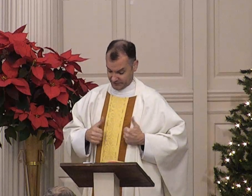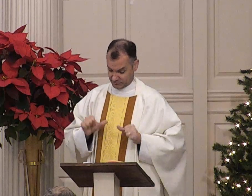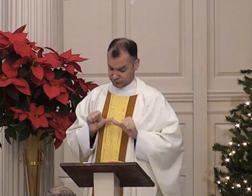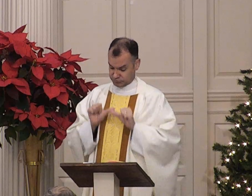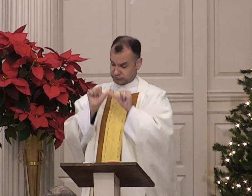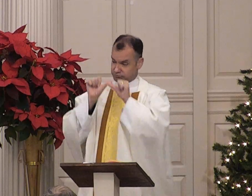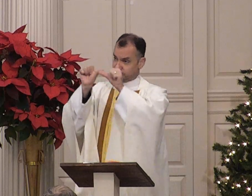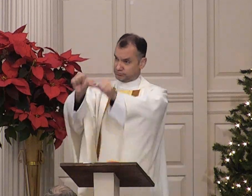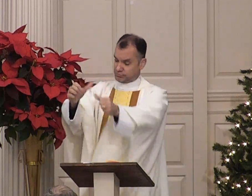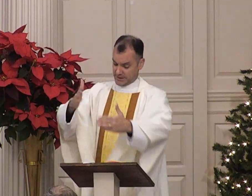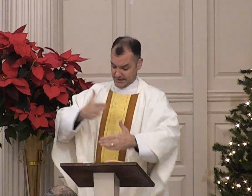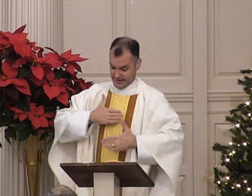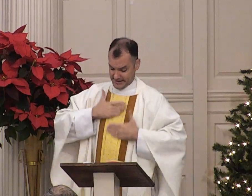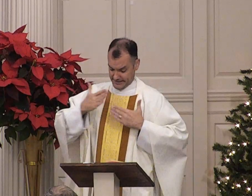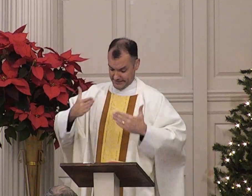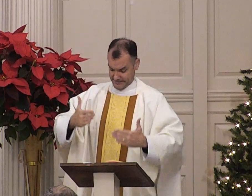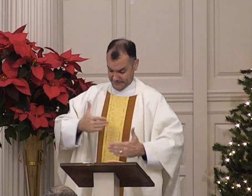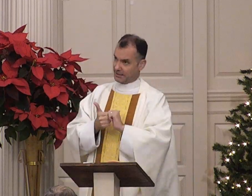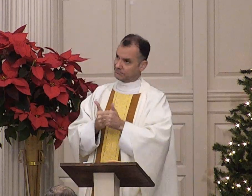attain life without end.